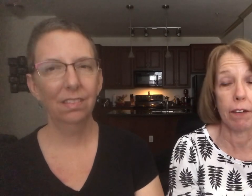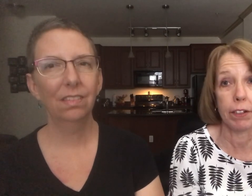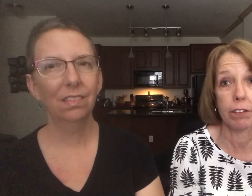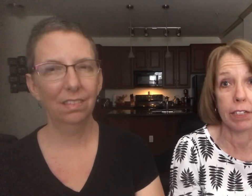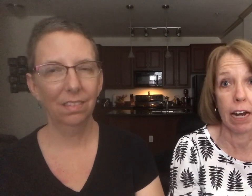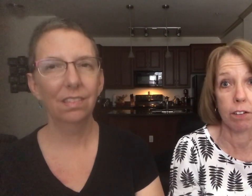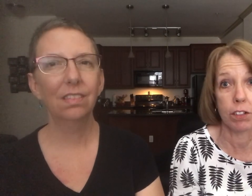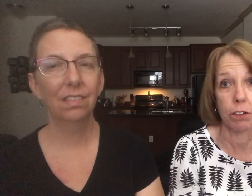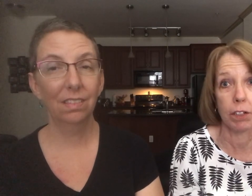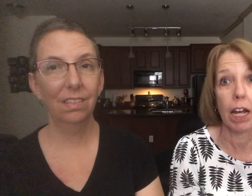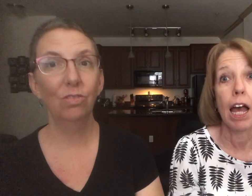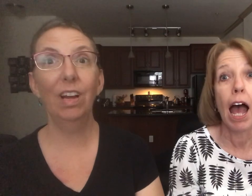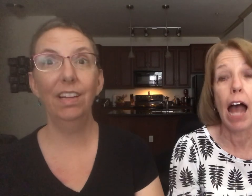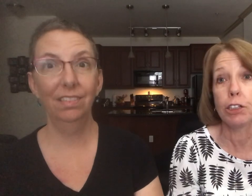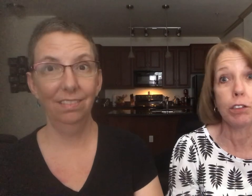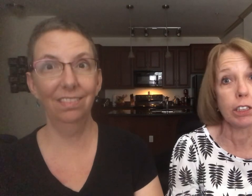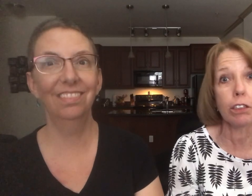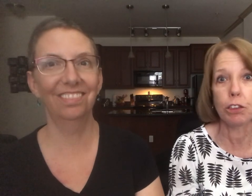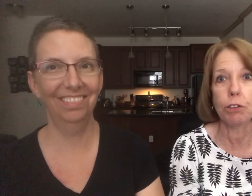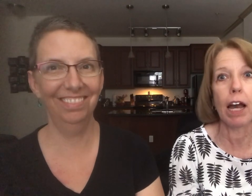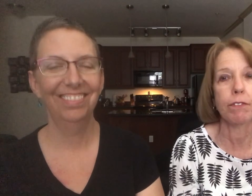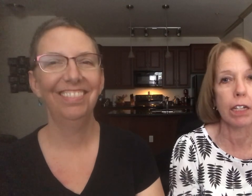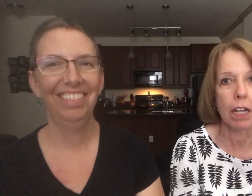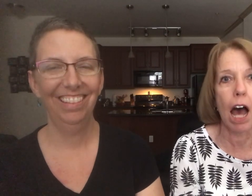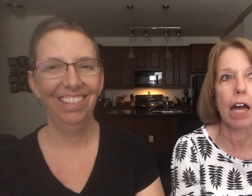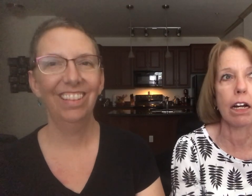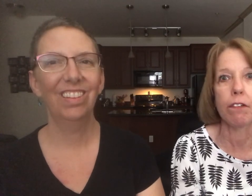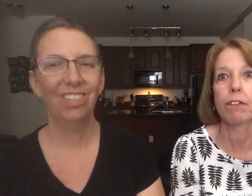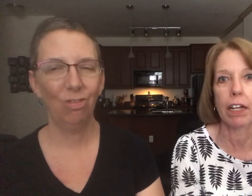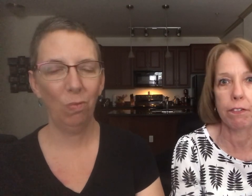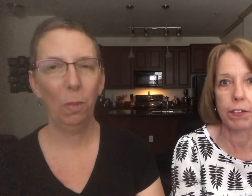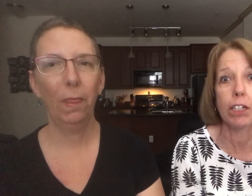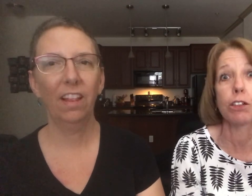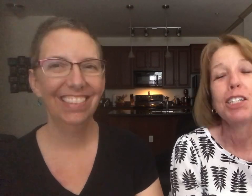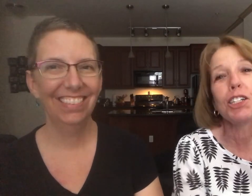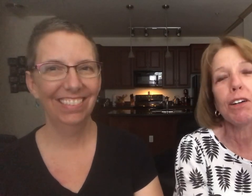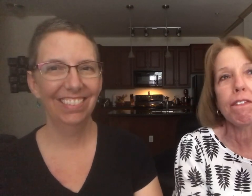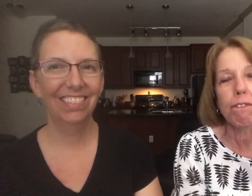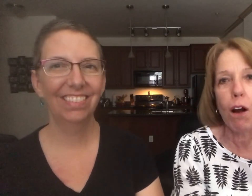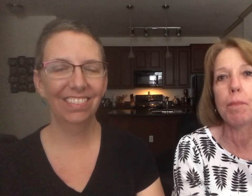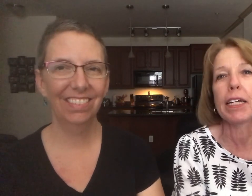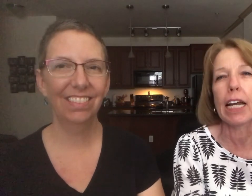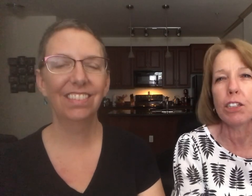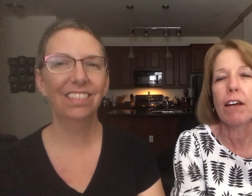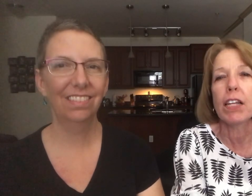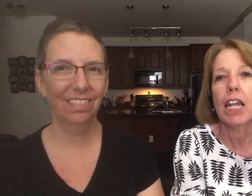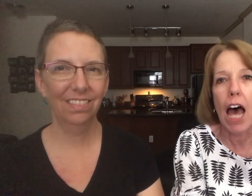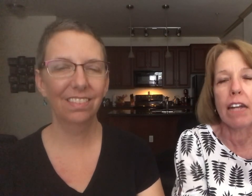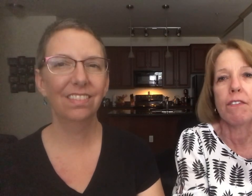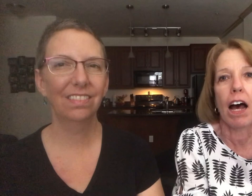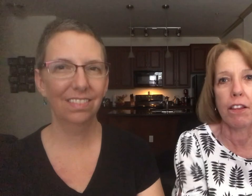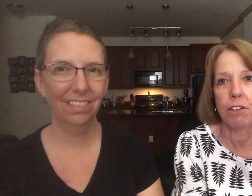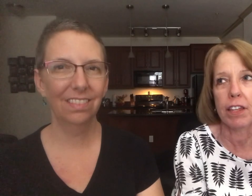here in Arizona. Right. And you still do have a lot of like fields. So you have farming and you have a lot of other